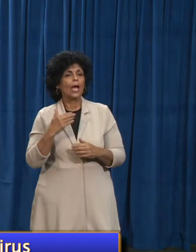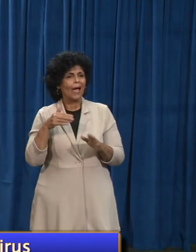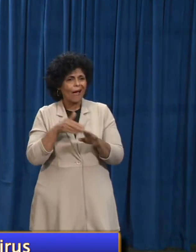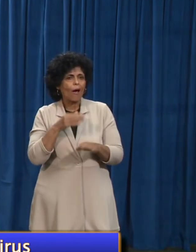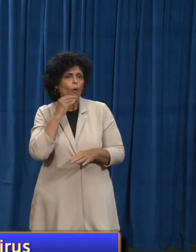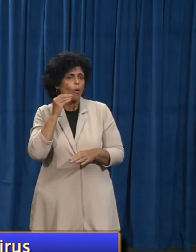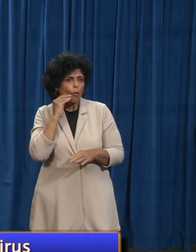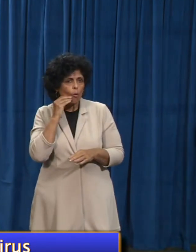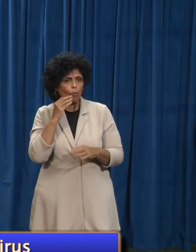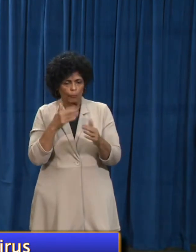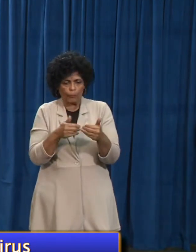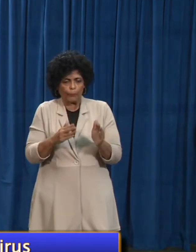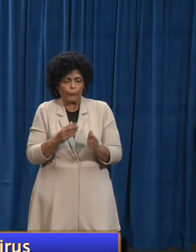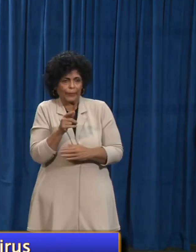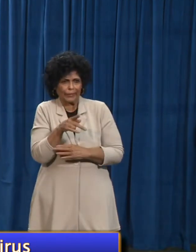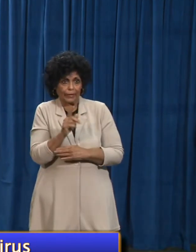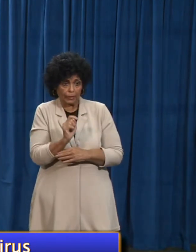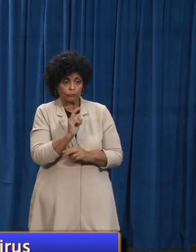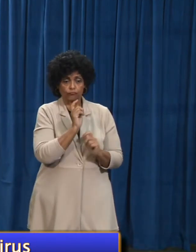We